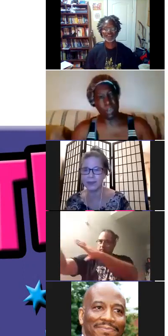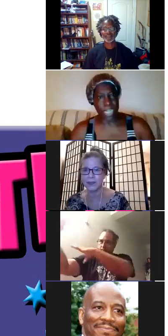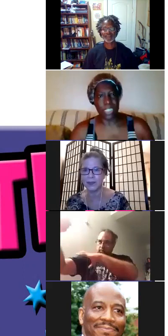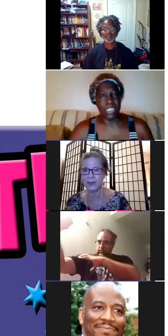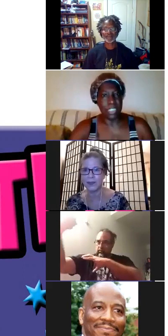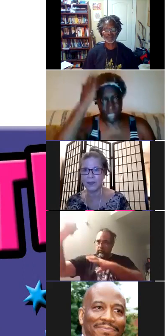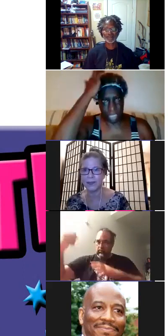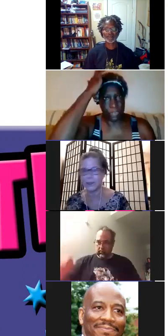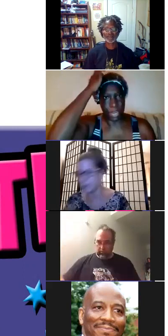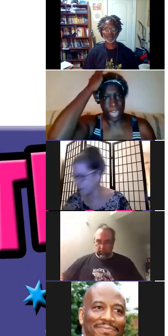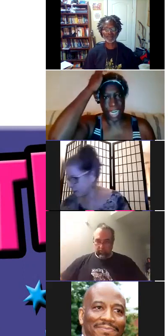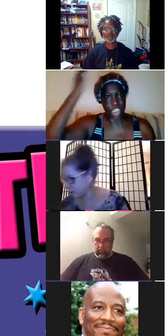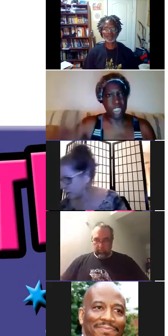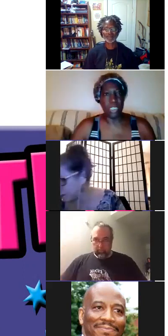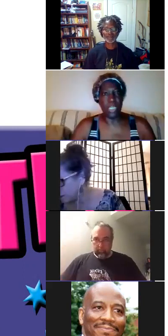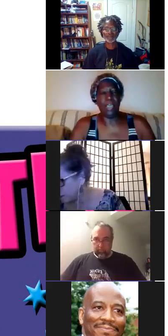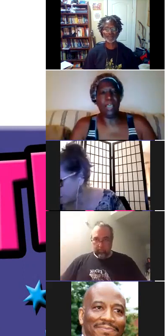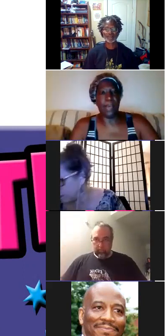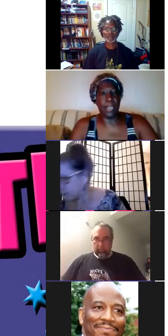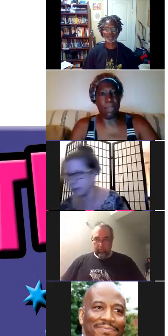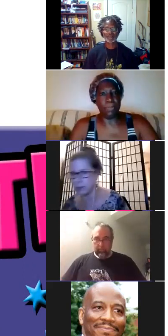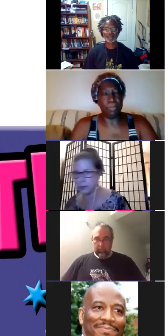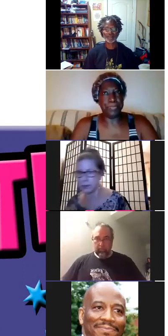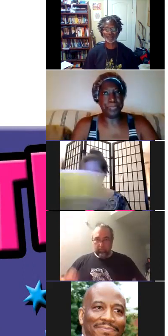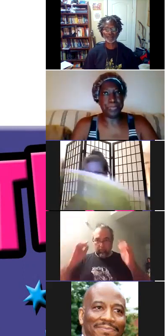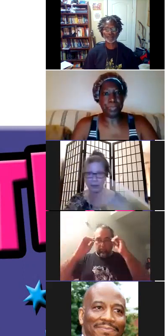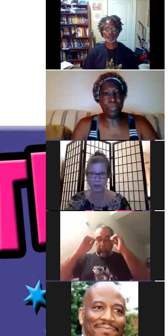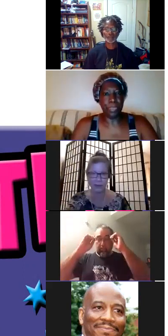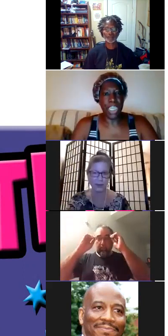Both are correct. There's just different variations. And